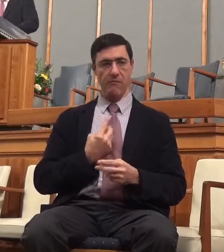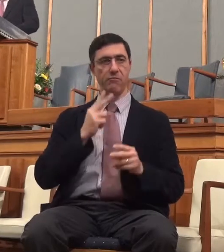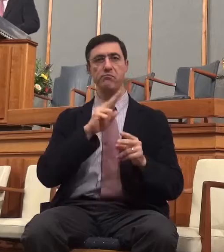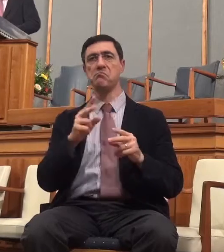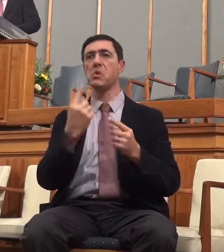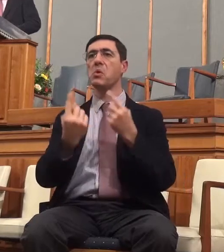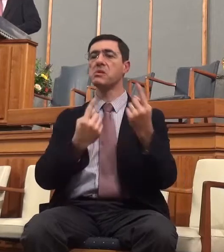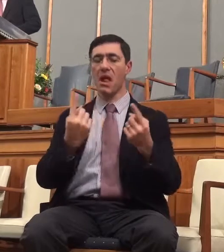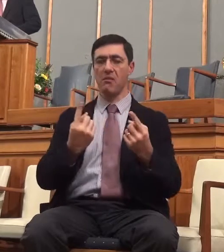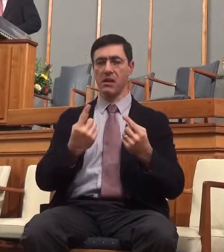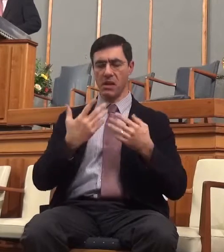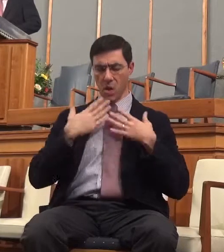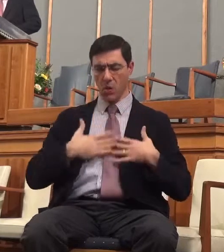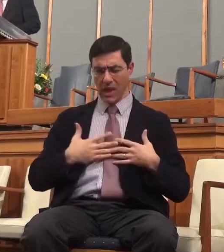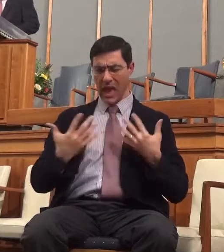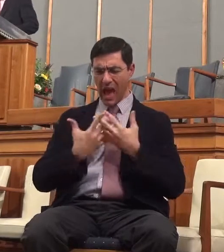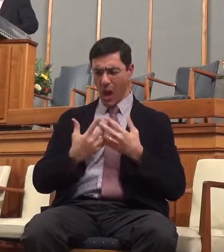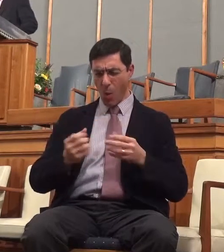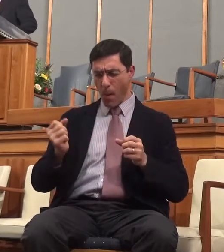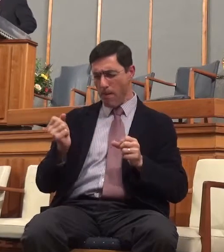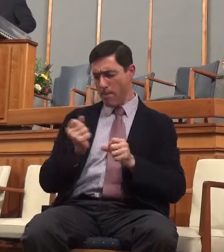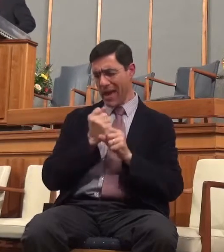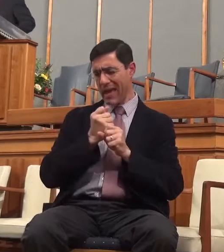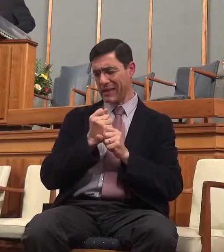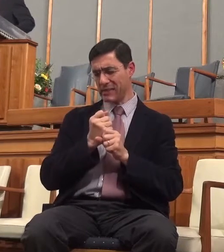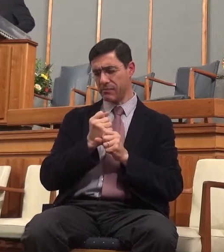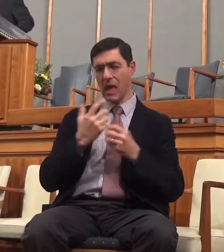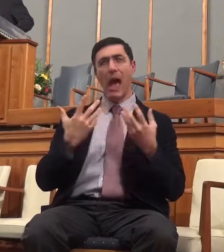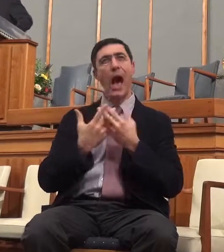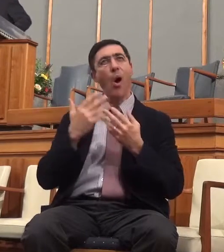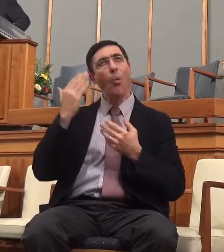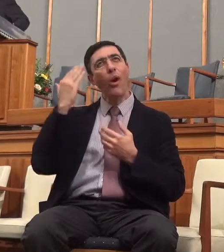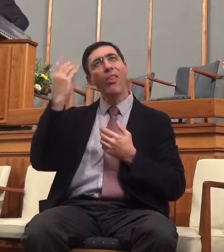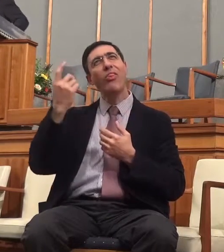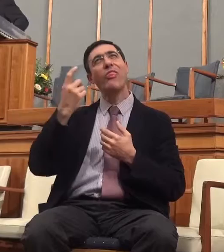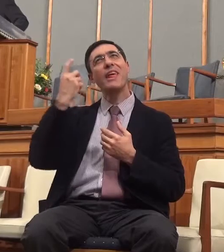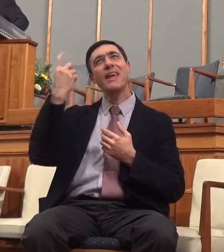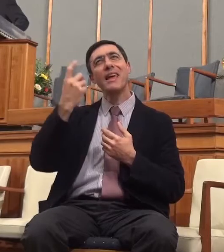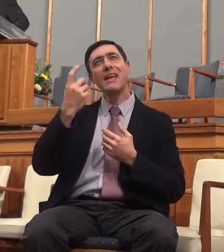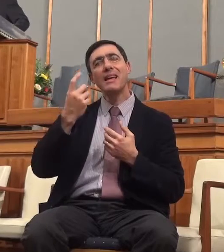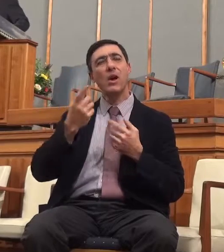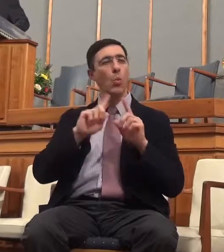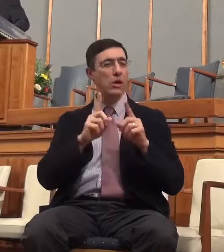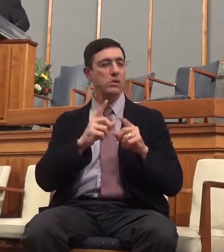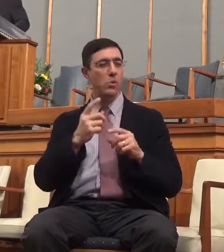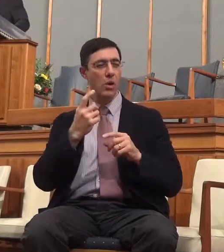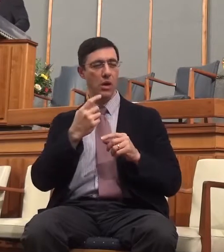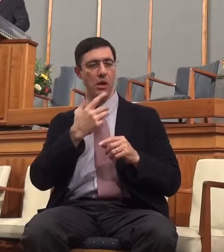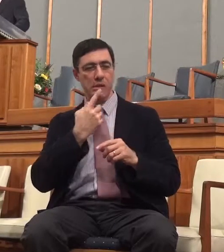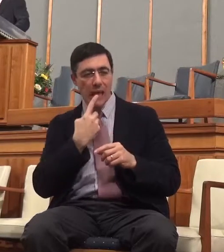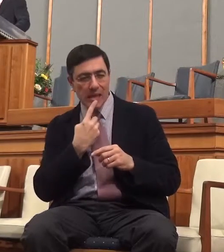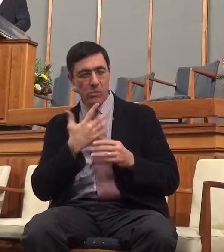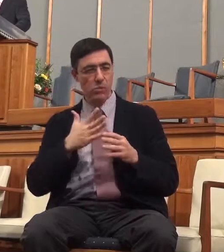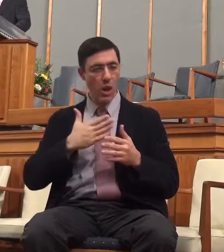and your emotional system and your creative abilities and your tastes. Dear friends, you